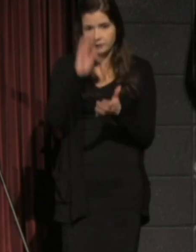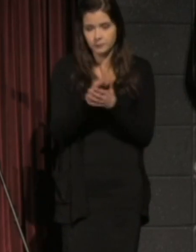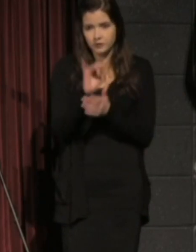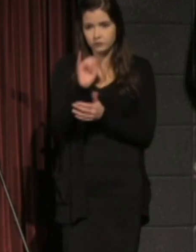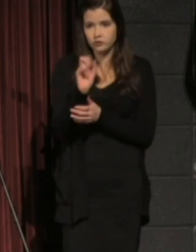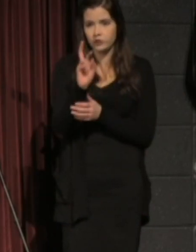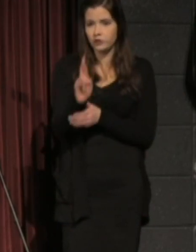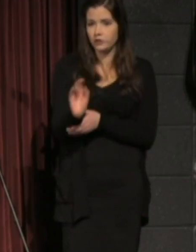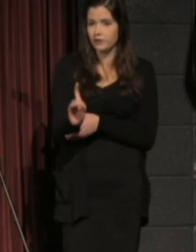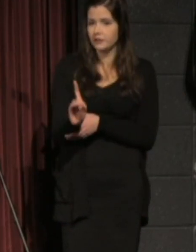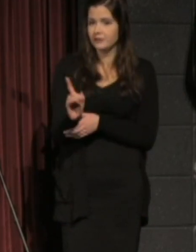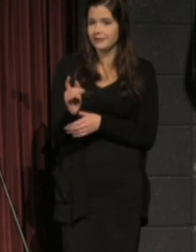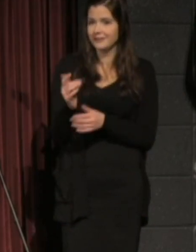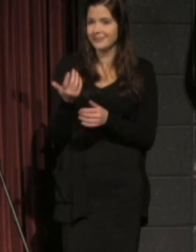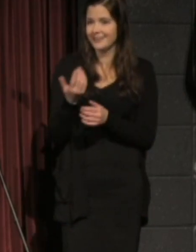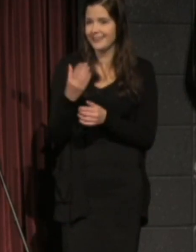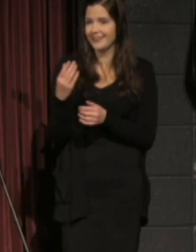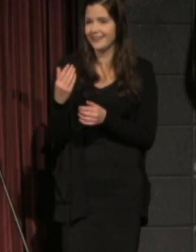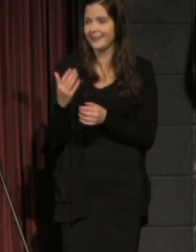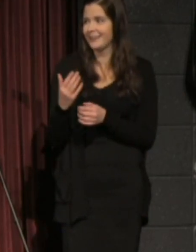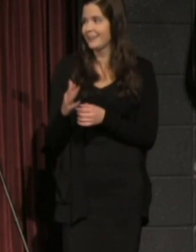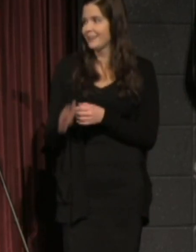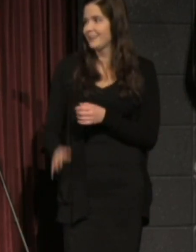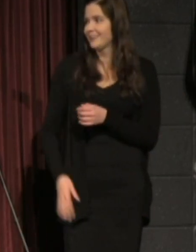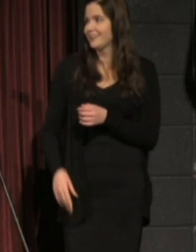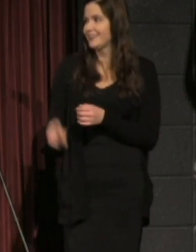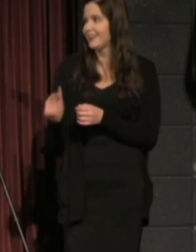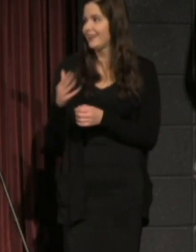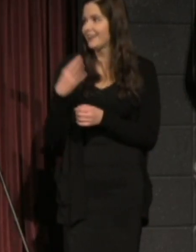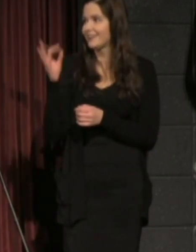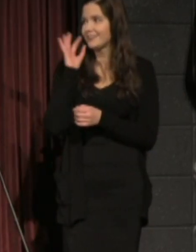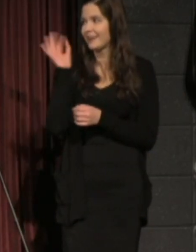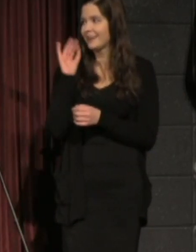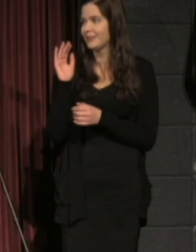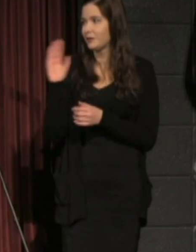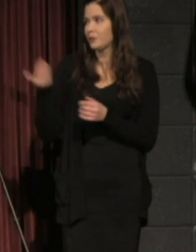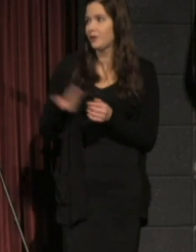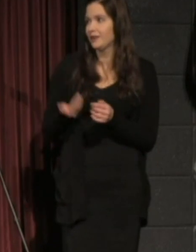their cat Jules. Please welcome our own Sarah Wall.